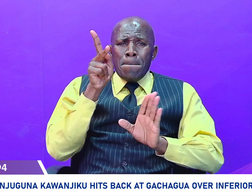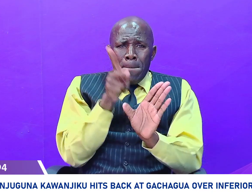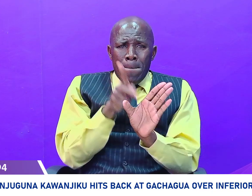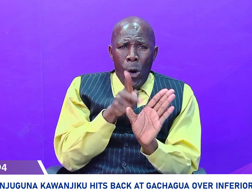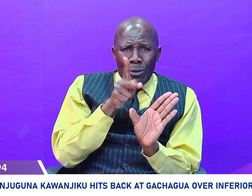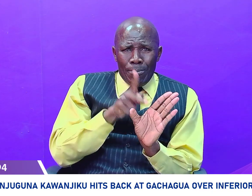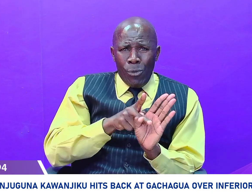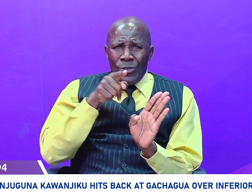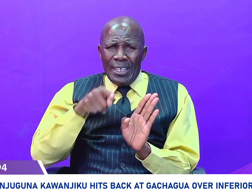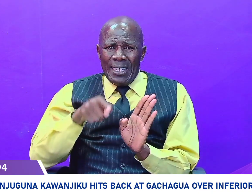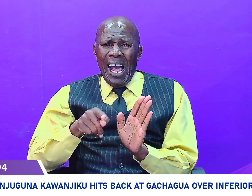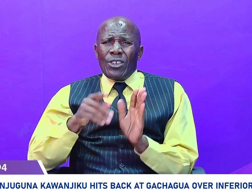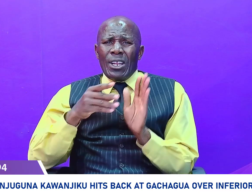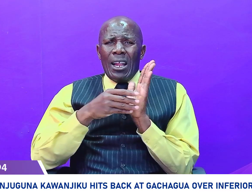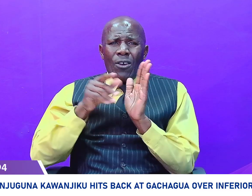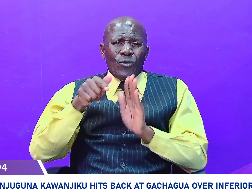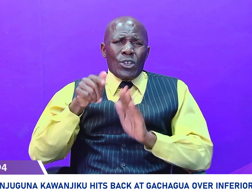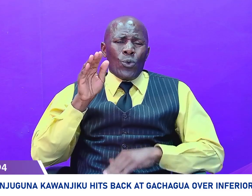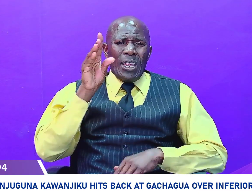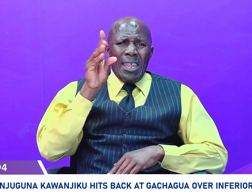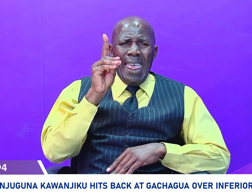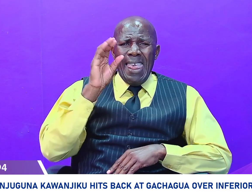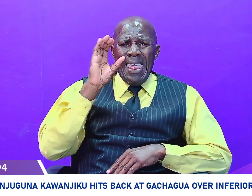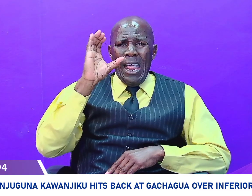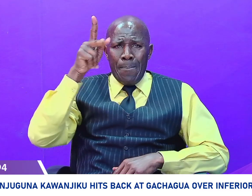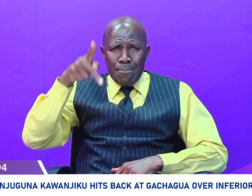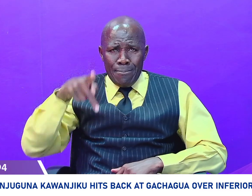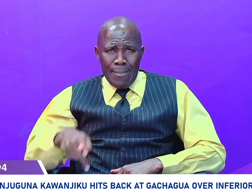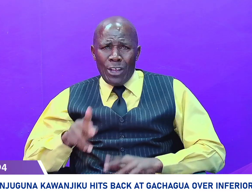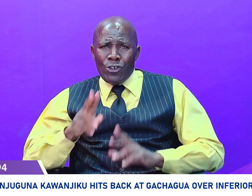reportedly contrasted the region's lawmakers with those from the Nyanza,